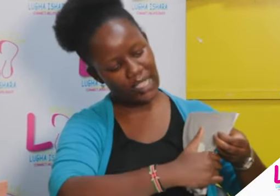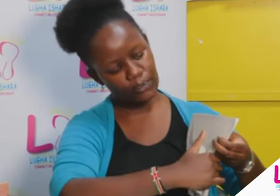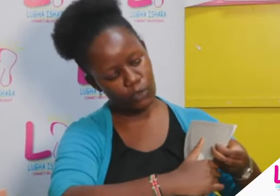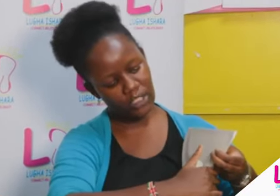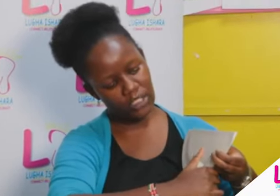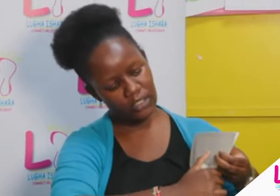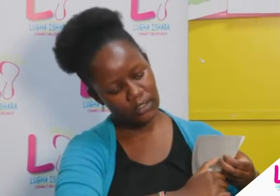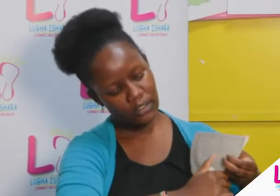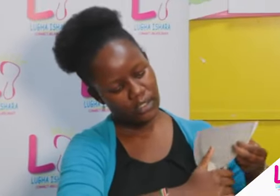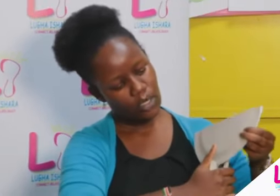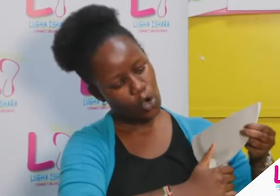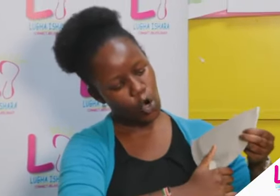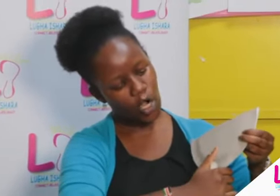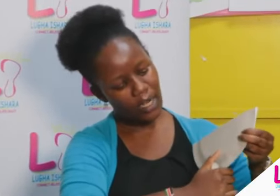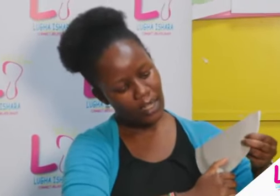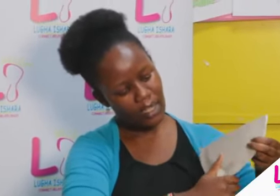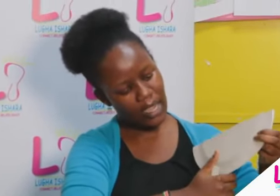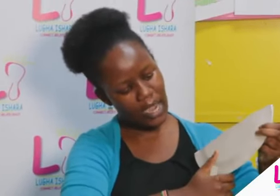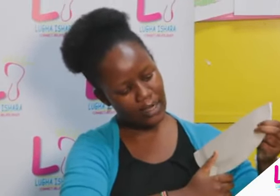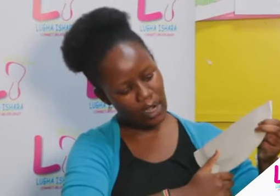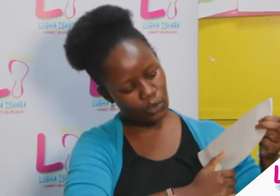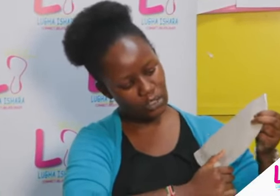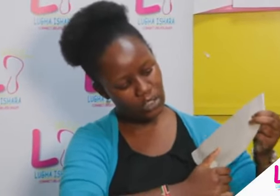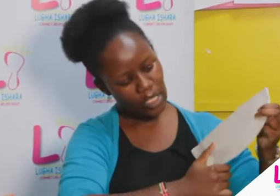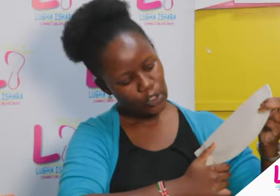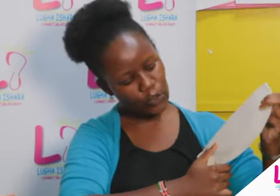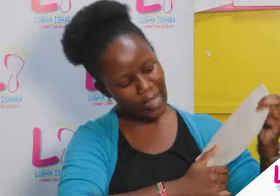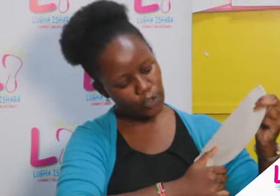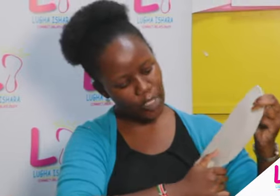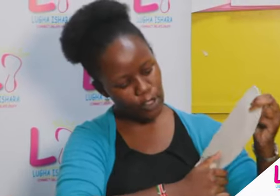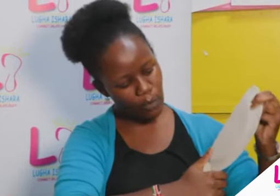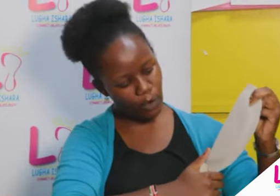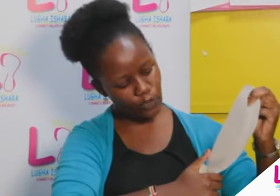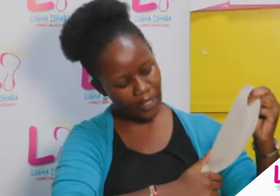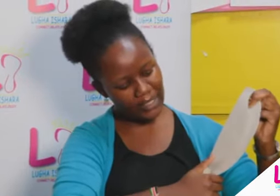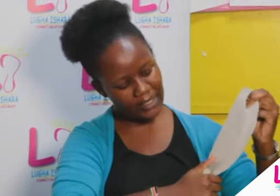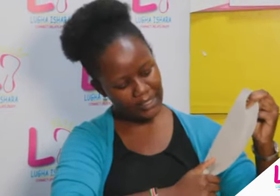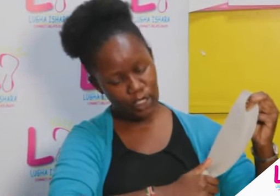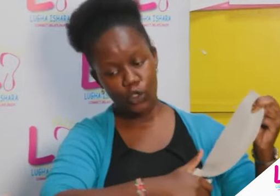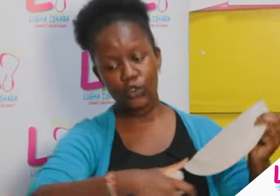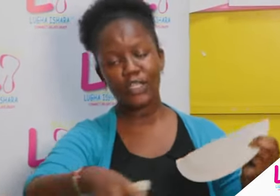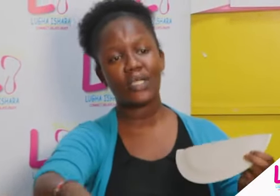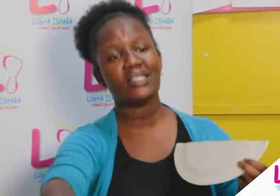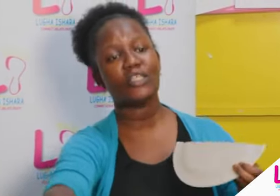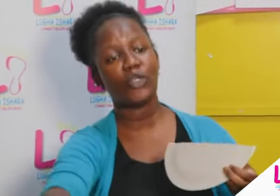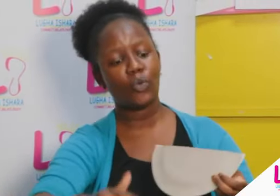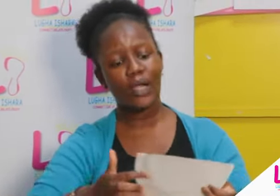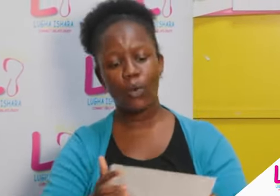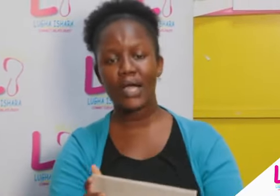just put all around. So I'm showing you both ways so that you can see which one works